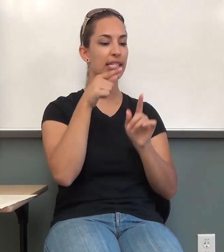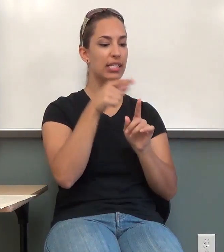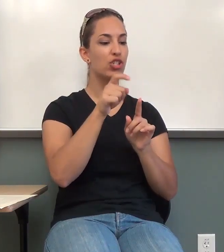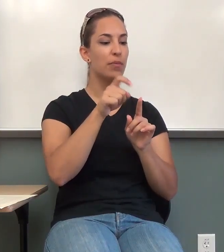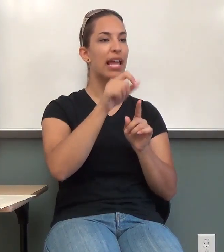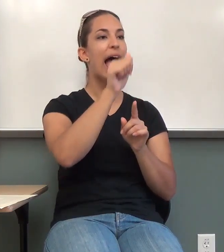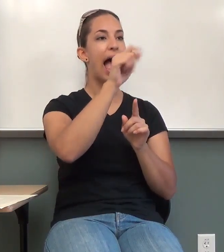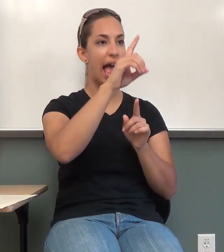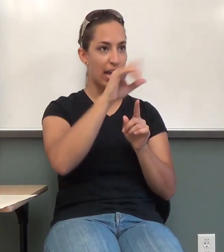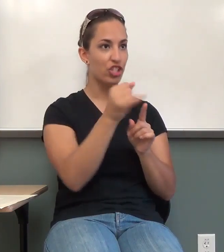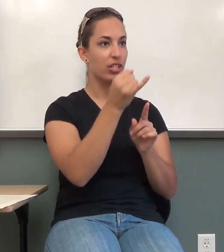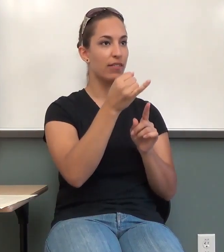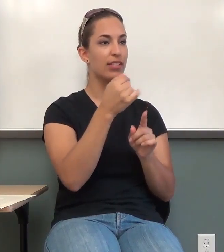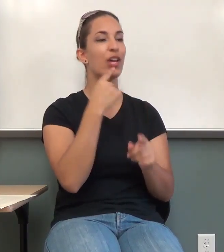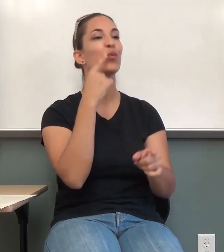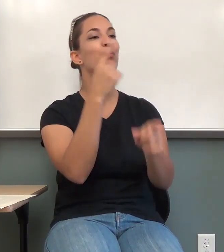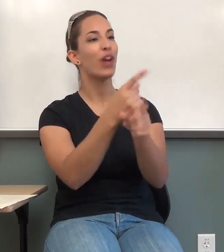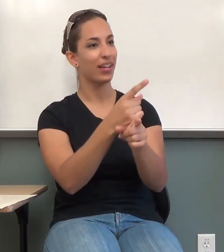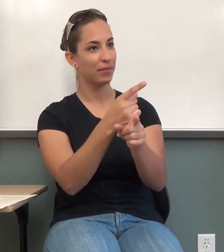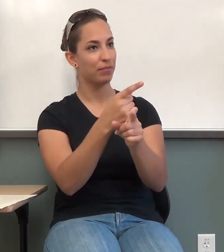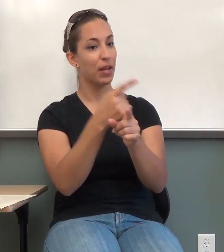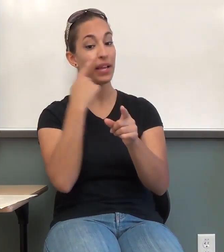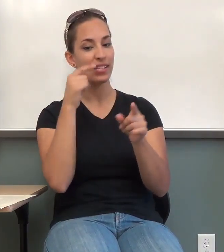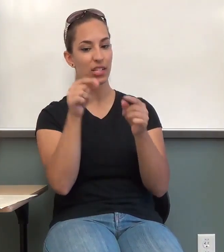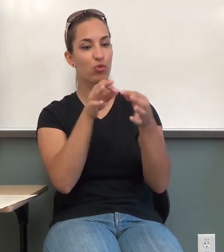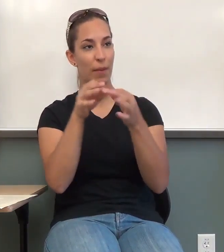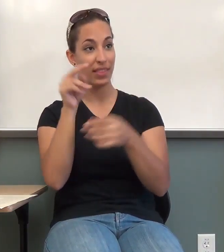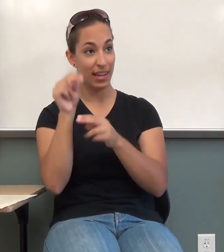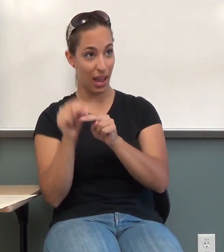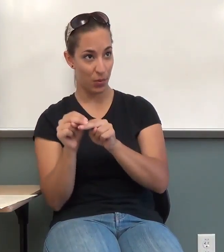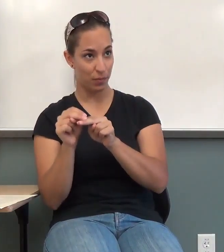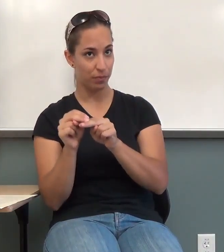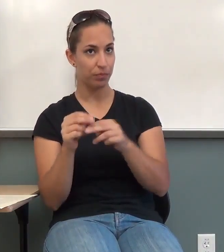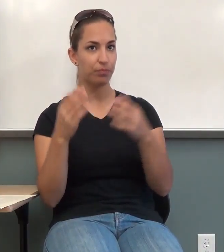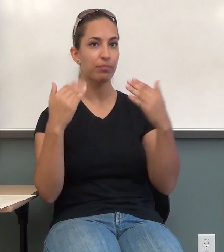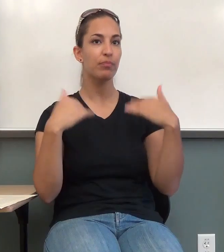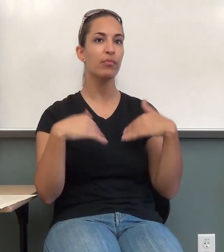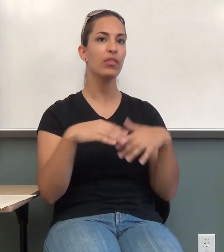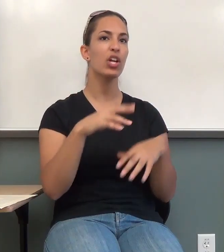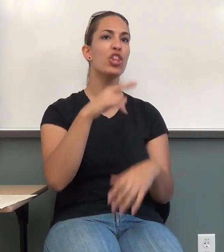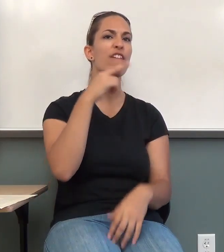That's good. What's the verb here, Saul? What do you think? Thanks, Elvis.